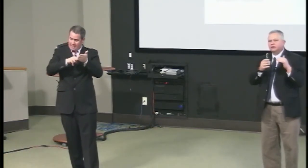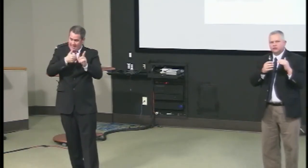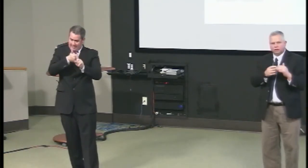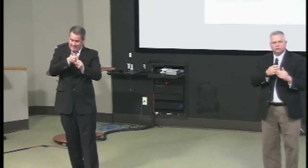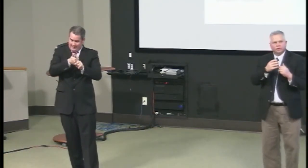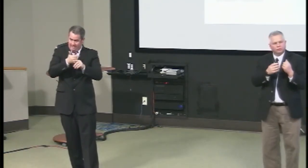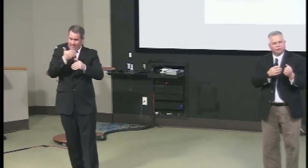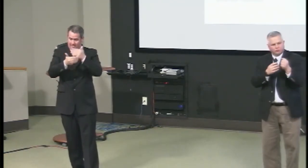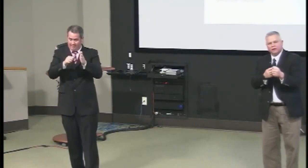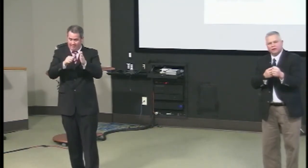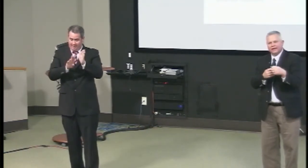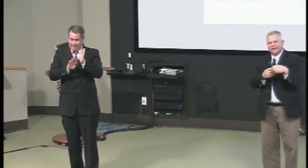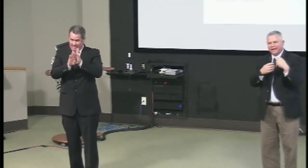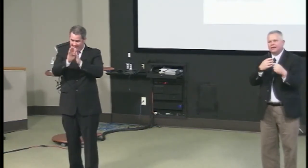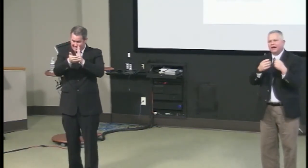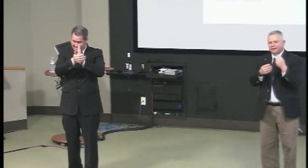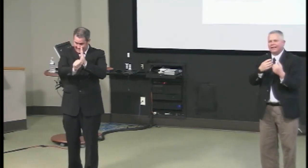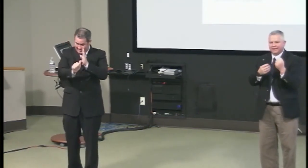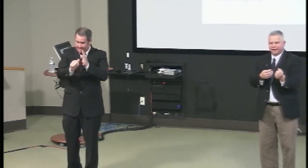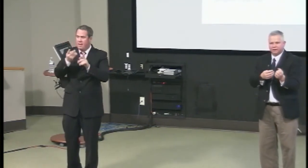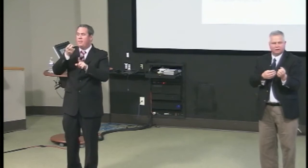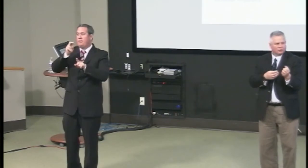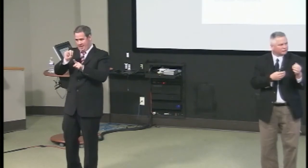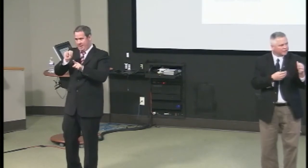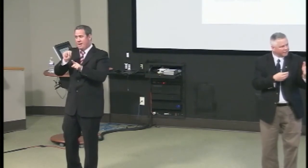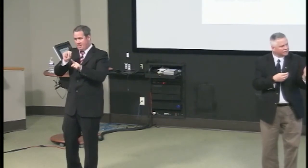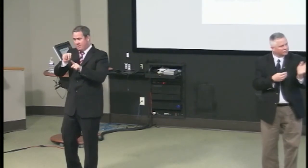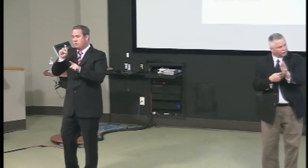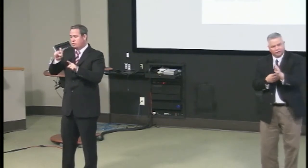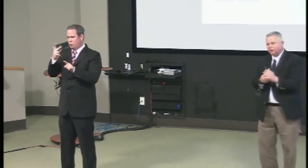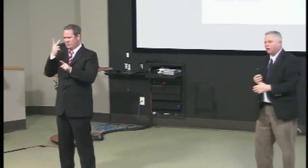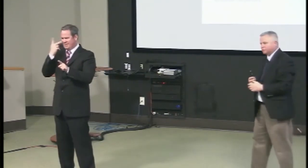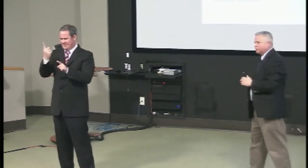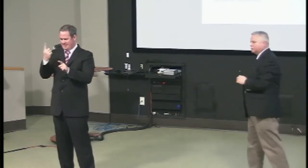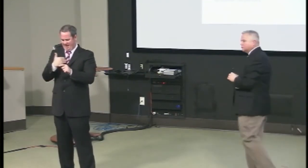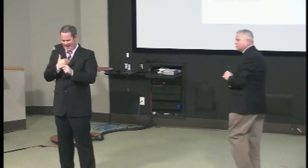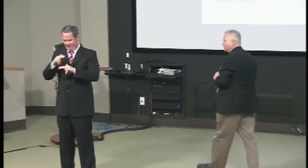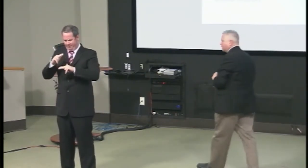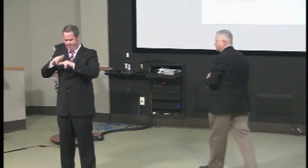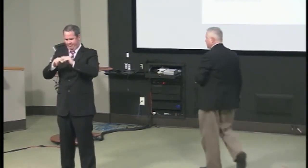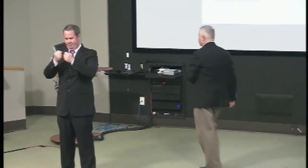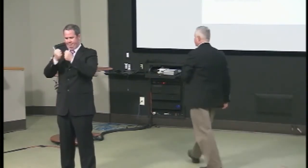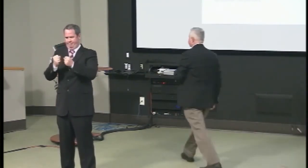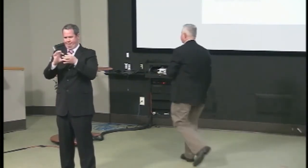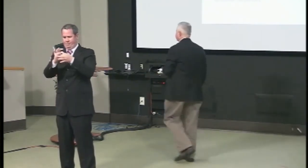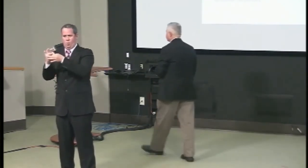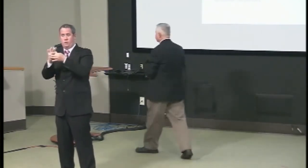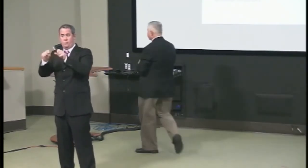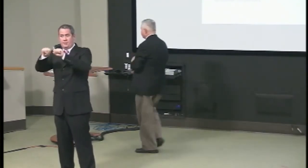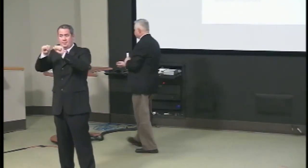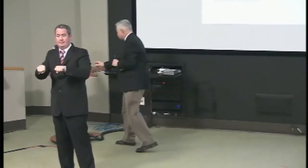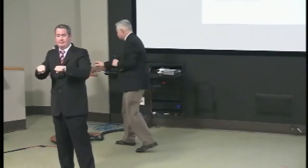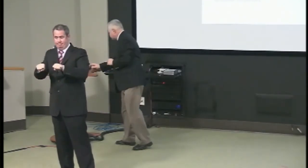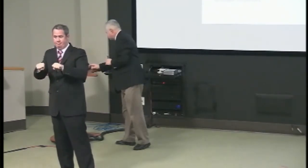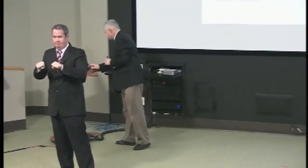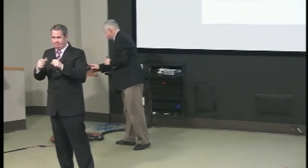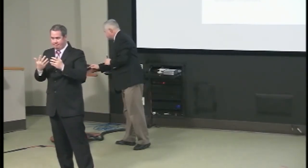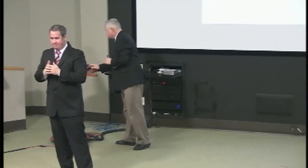how children who are struggling and not getting it tend to build an altered architecture.